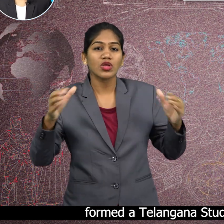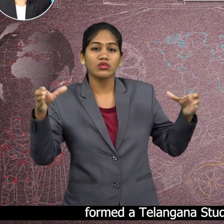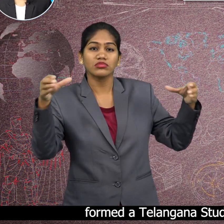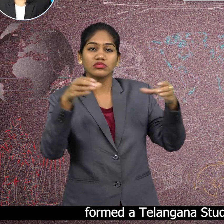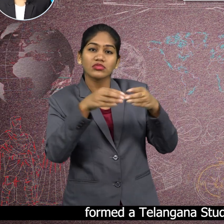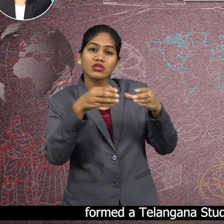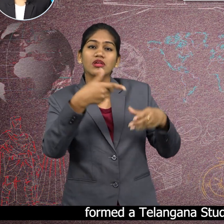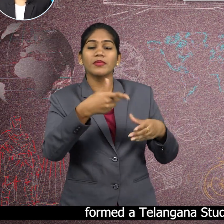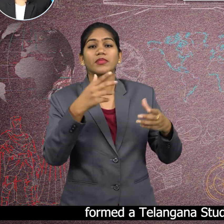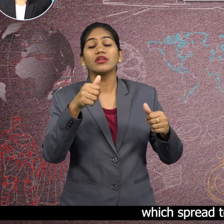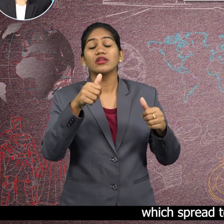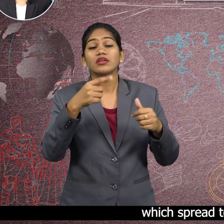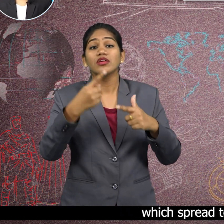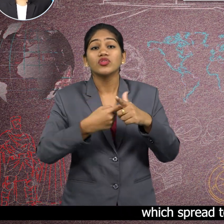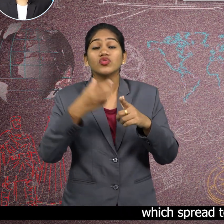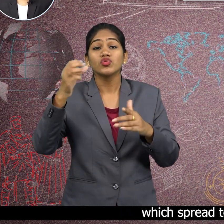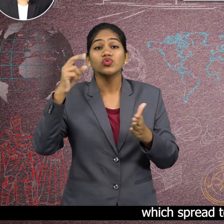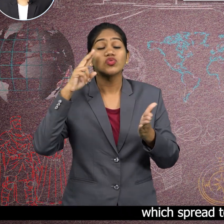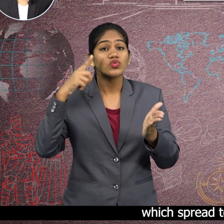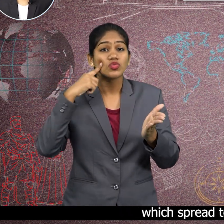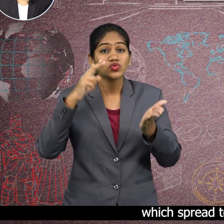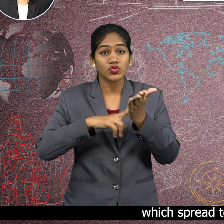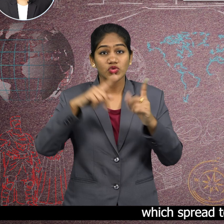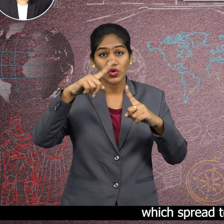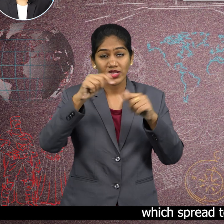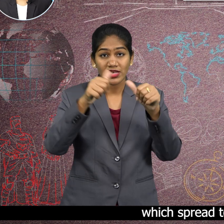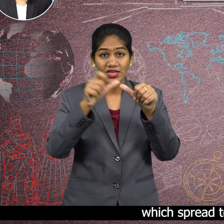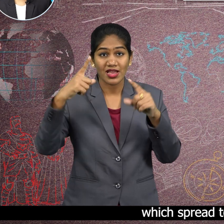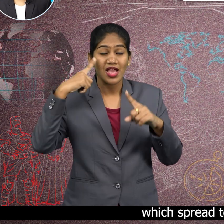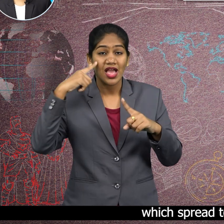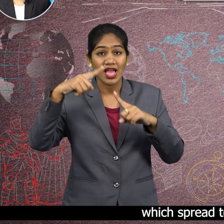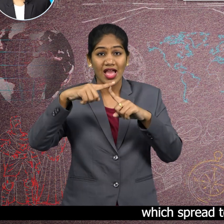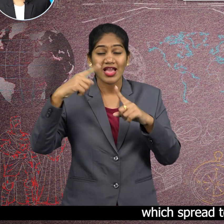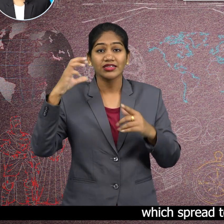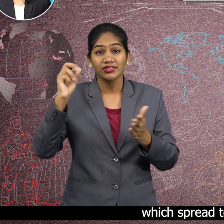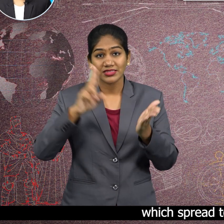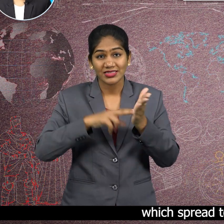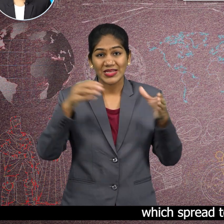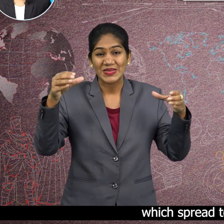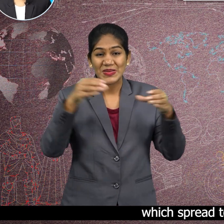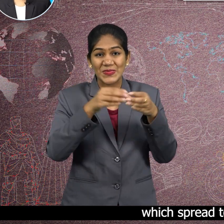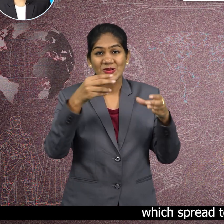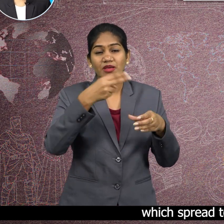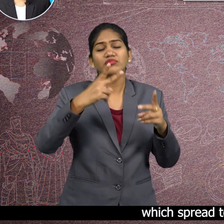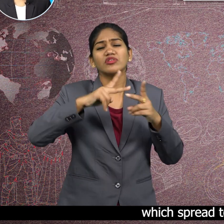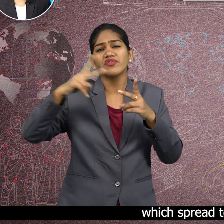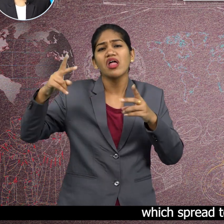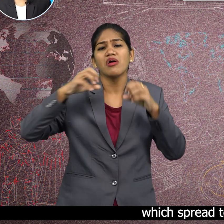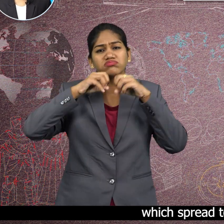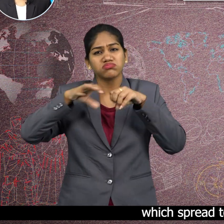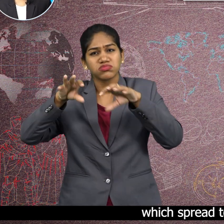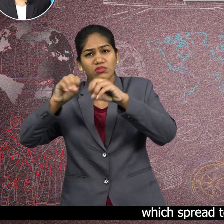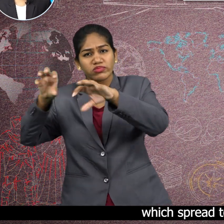Committee, which spread to other universities.